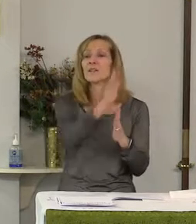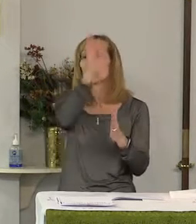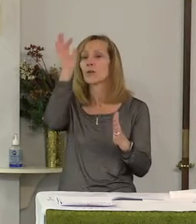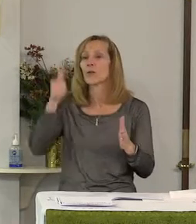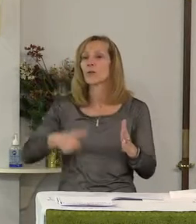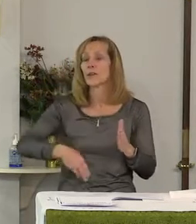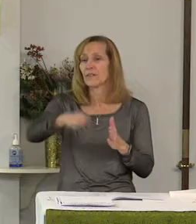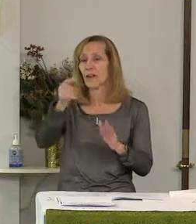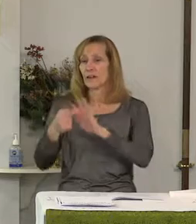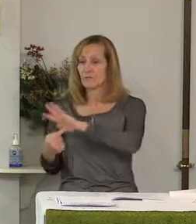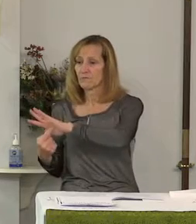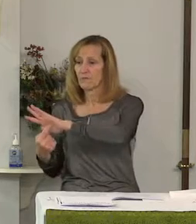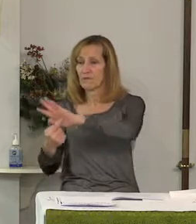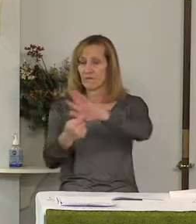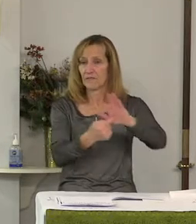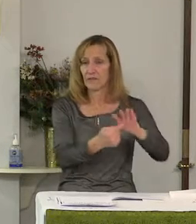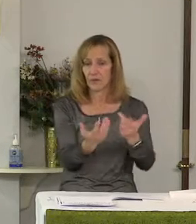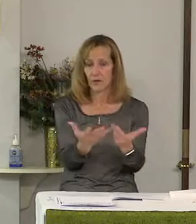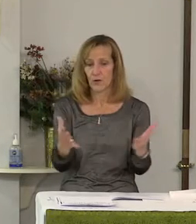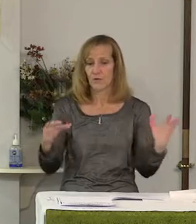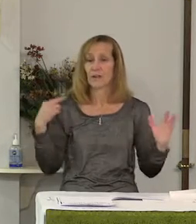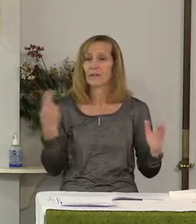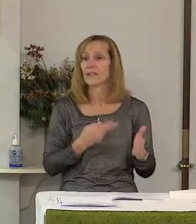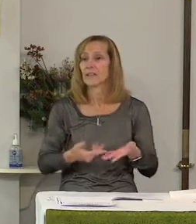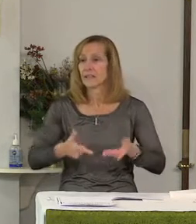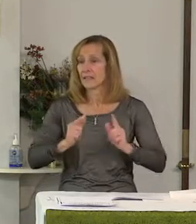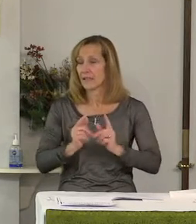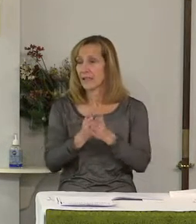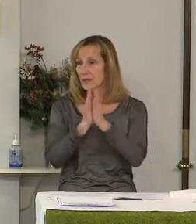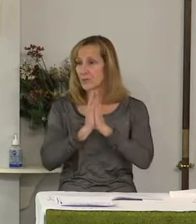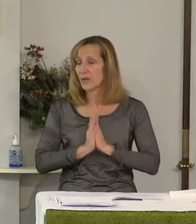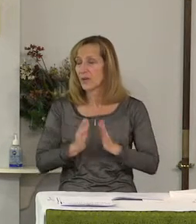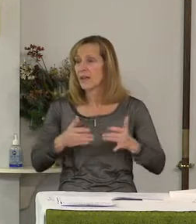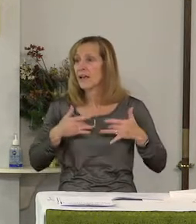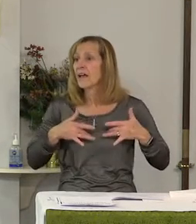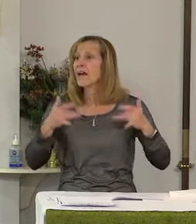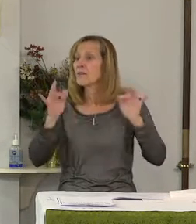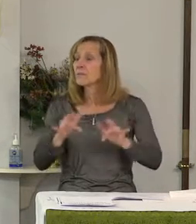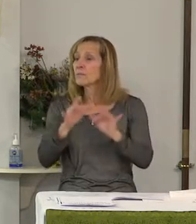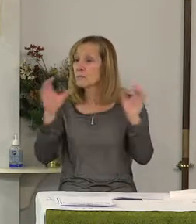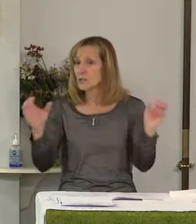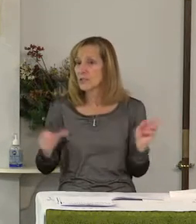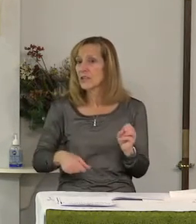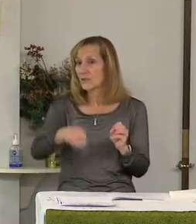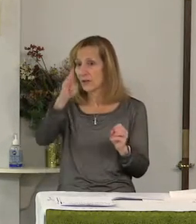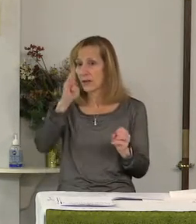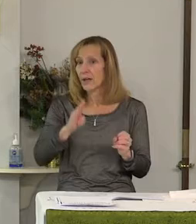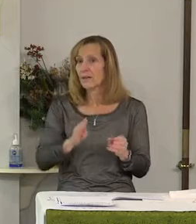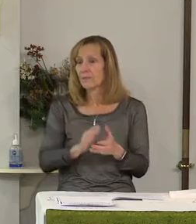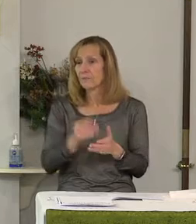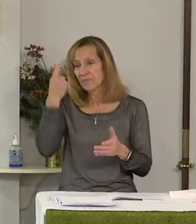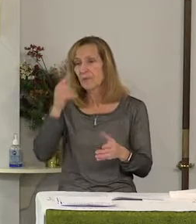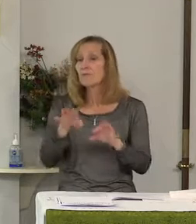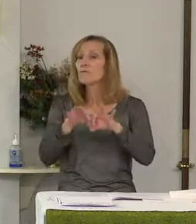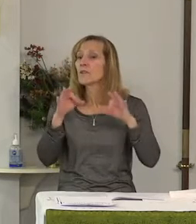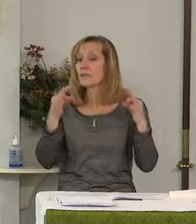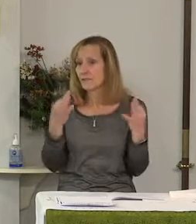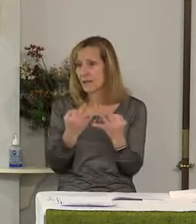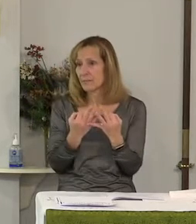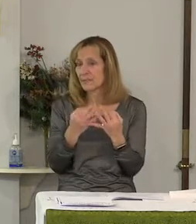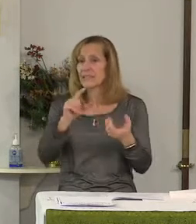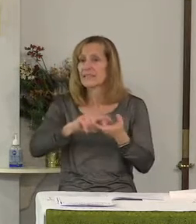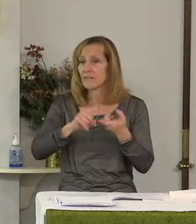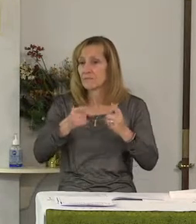God revealed around us, let us pray. Have mercy, O God. For the families